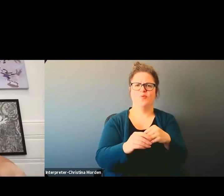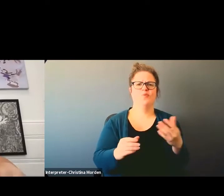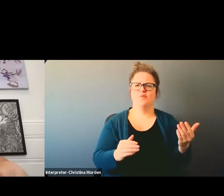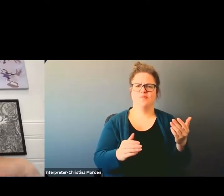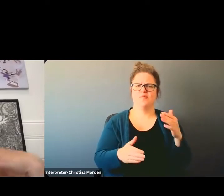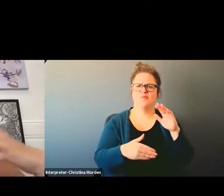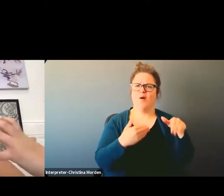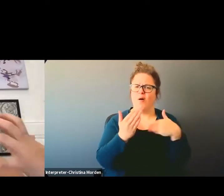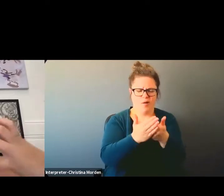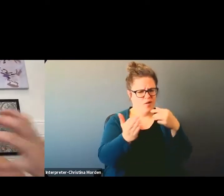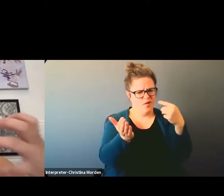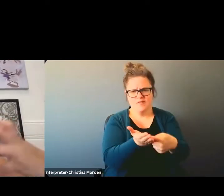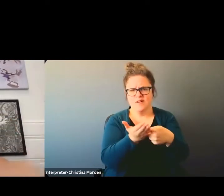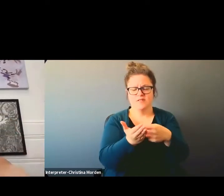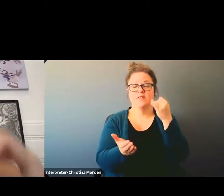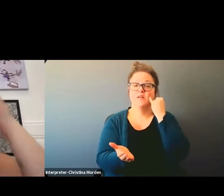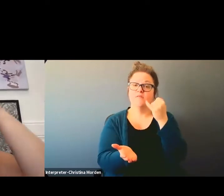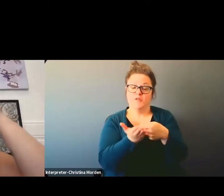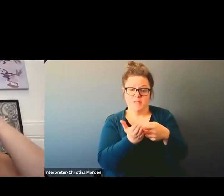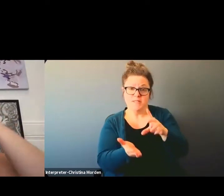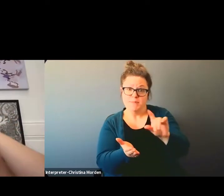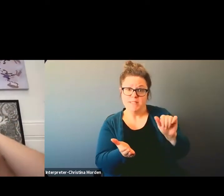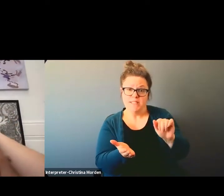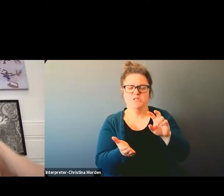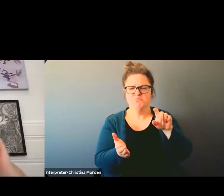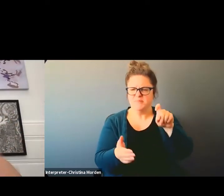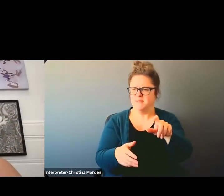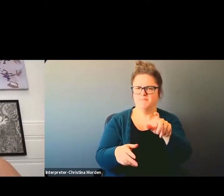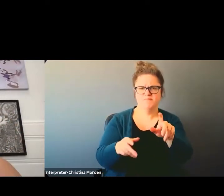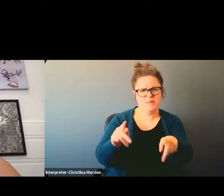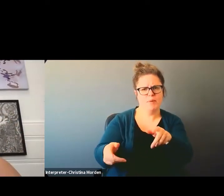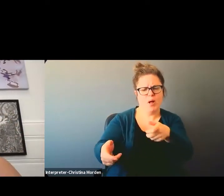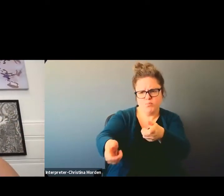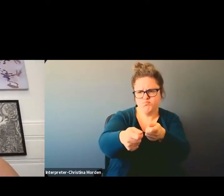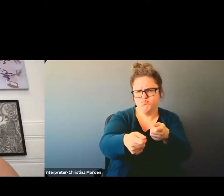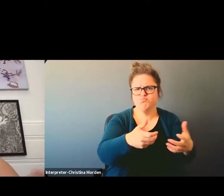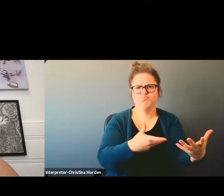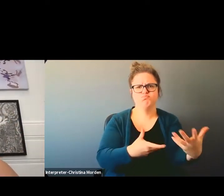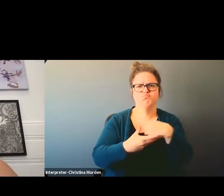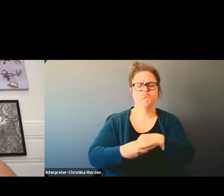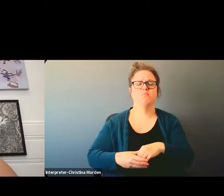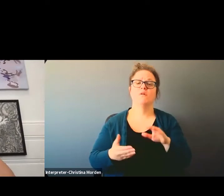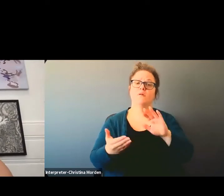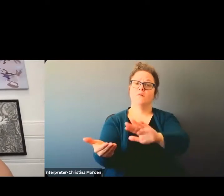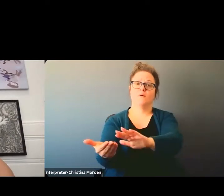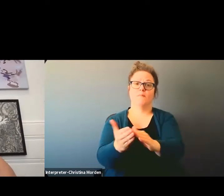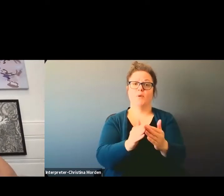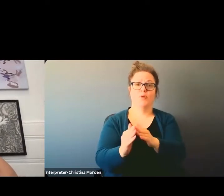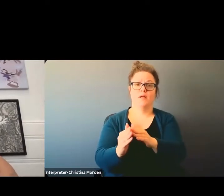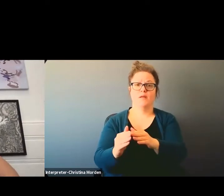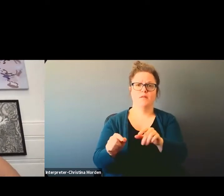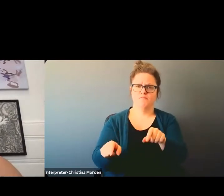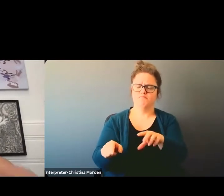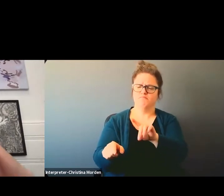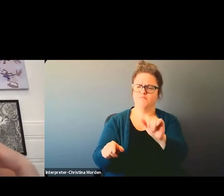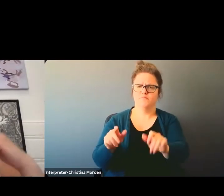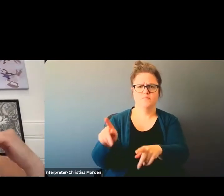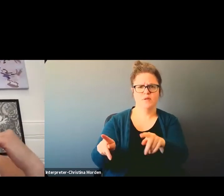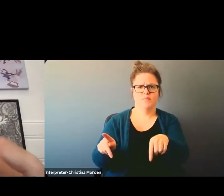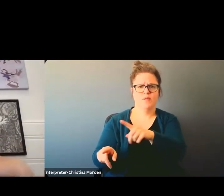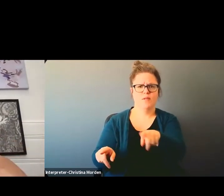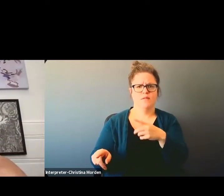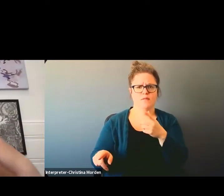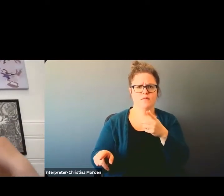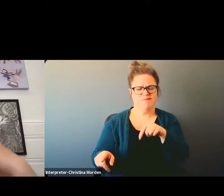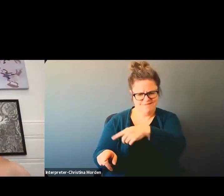about disability or doing anything to do with the community. The disability community strongly believes that the real experts